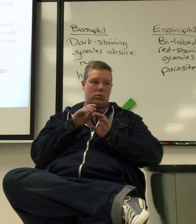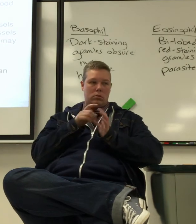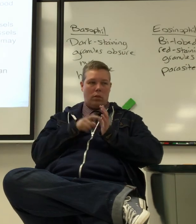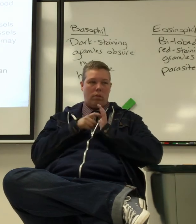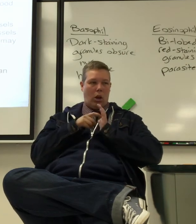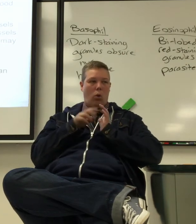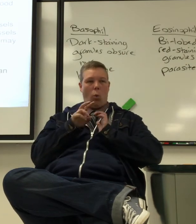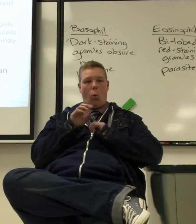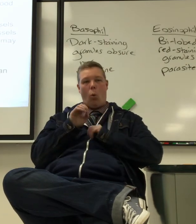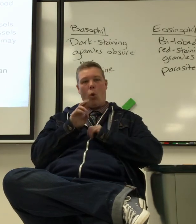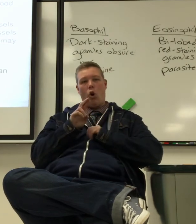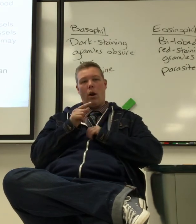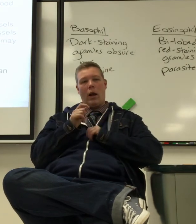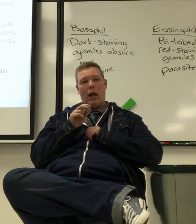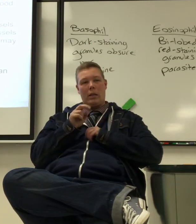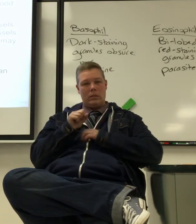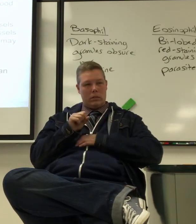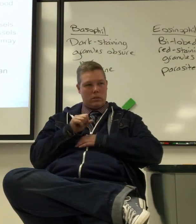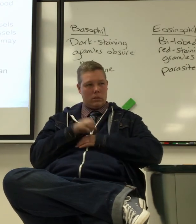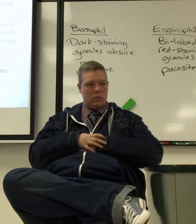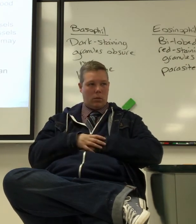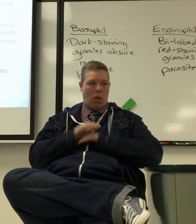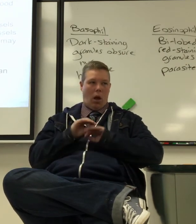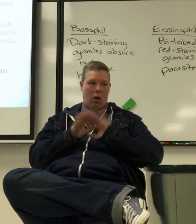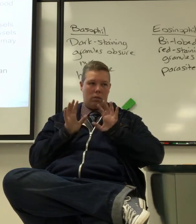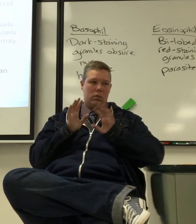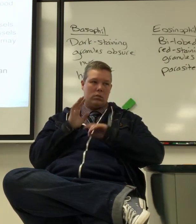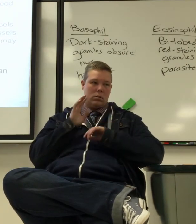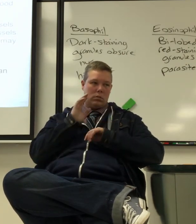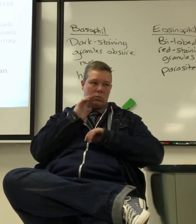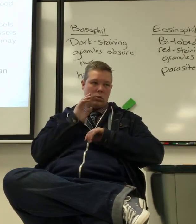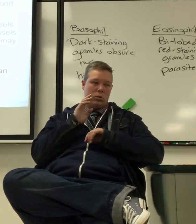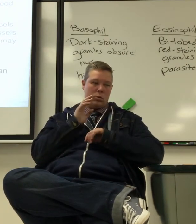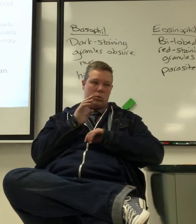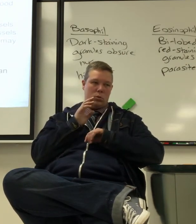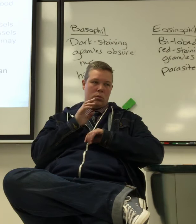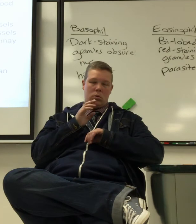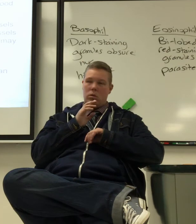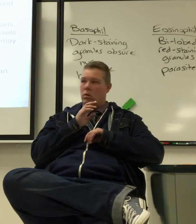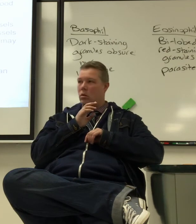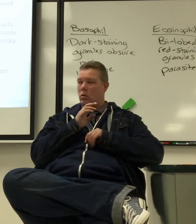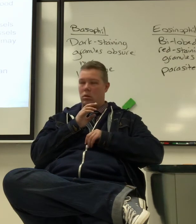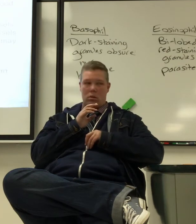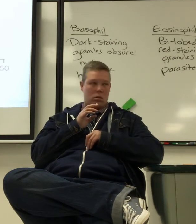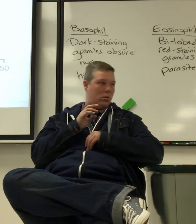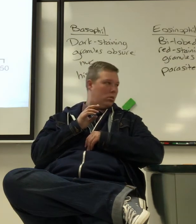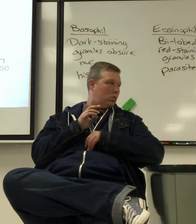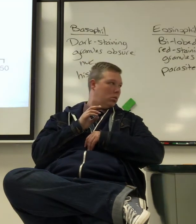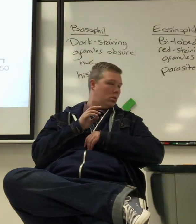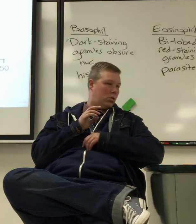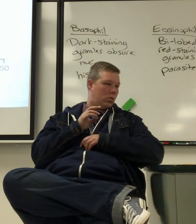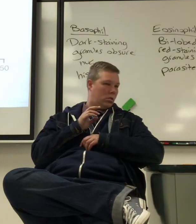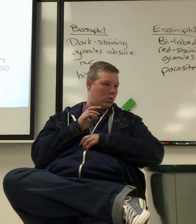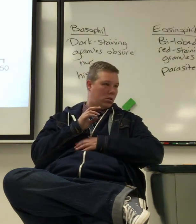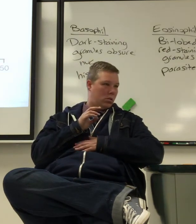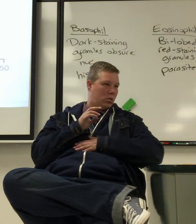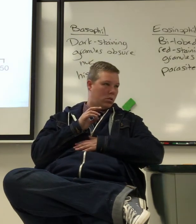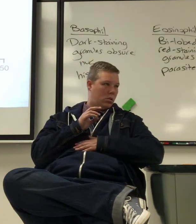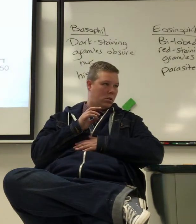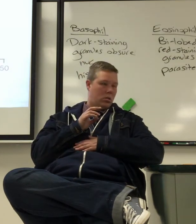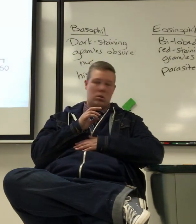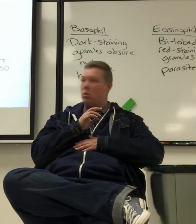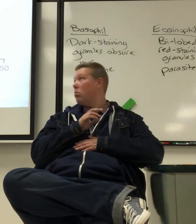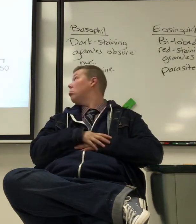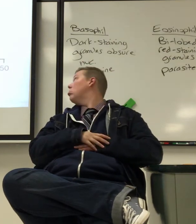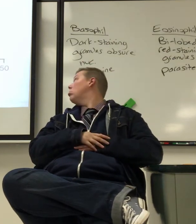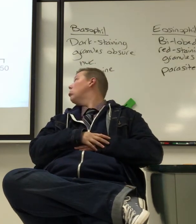the most obvious way is you're just losing blood. The most common cause of shock. Okay, so, and I even talked about how